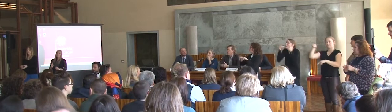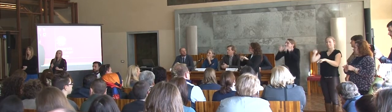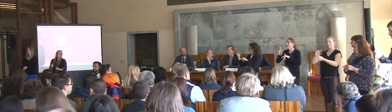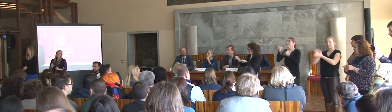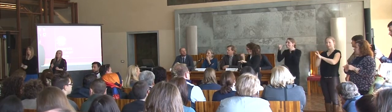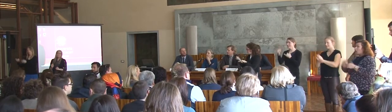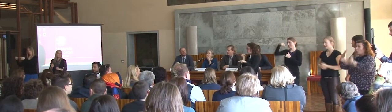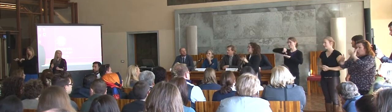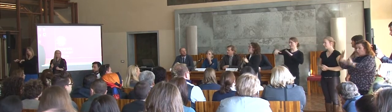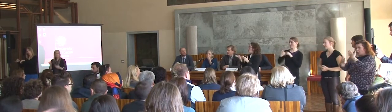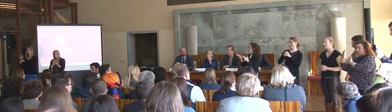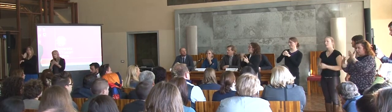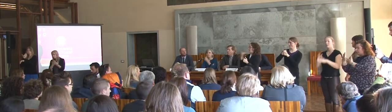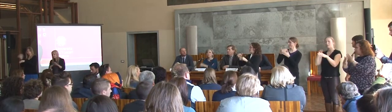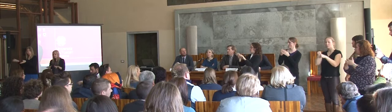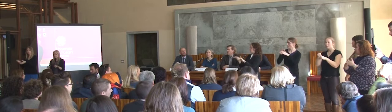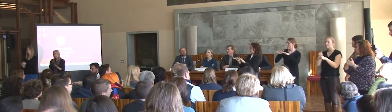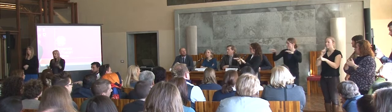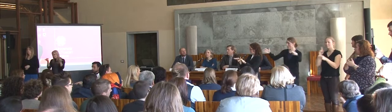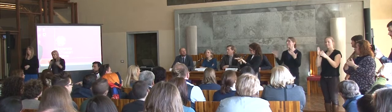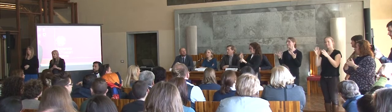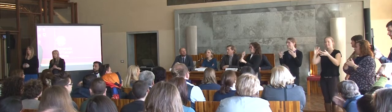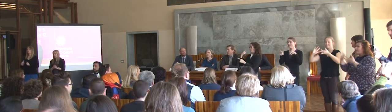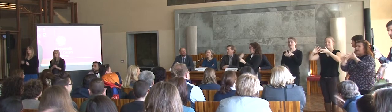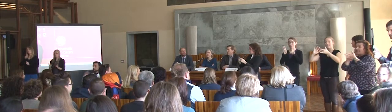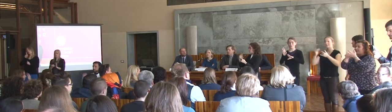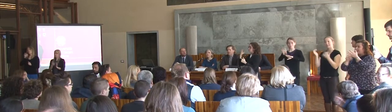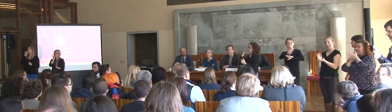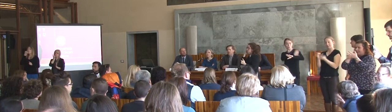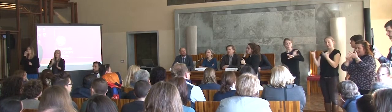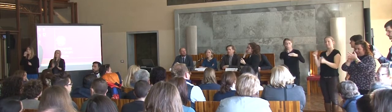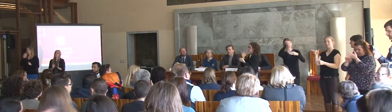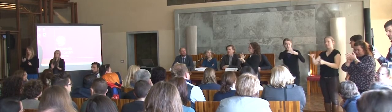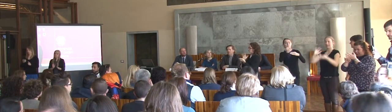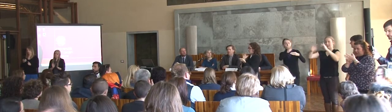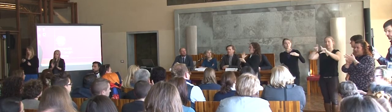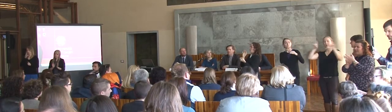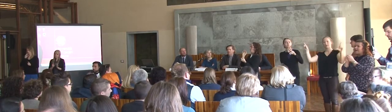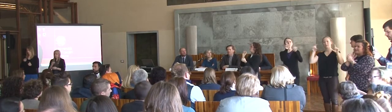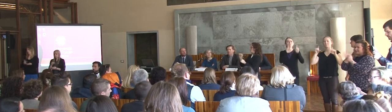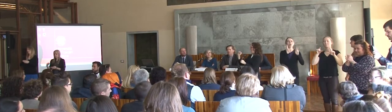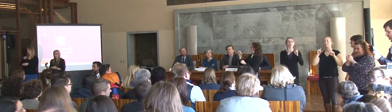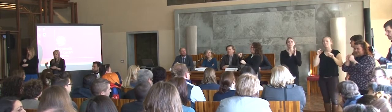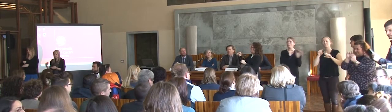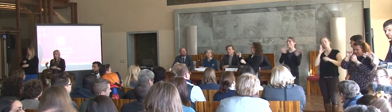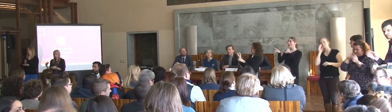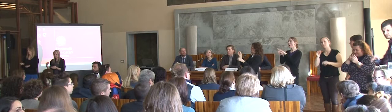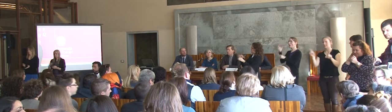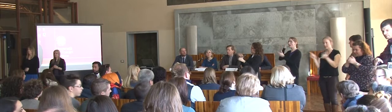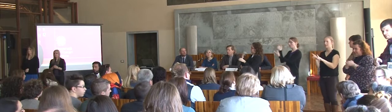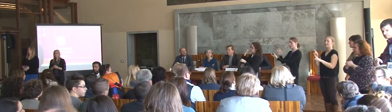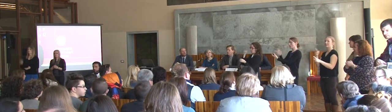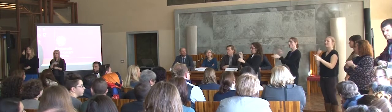in the computers and also in the mobile devices as an application